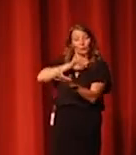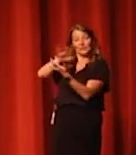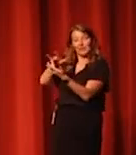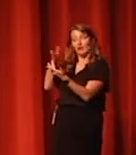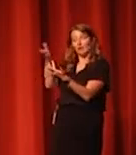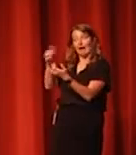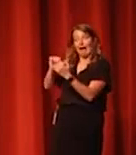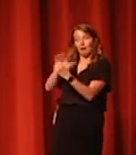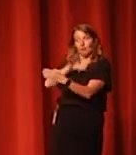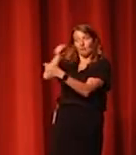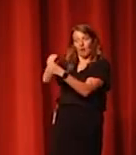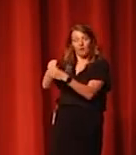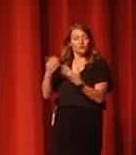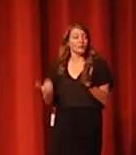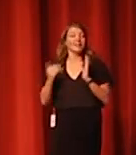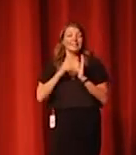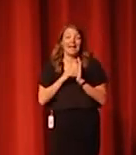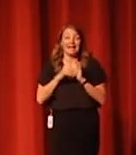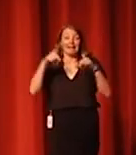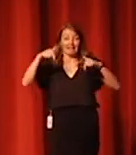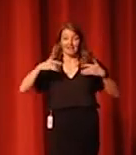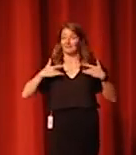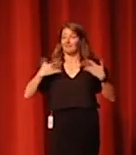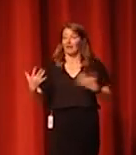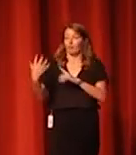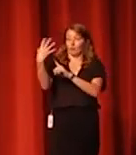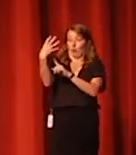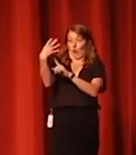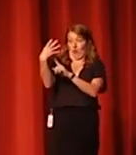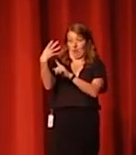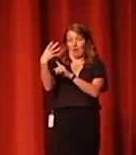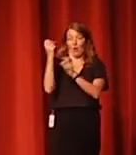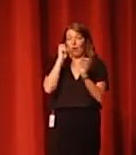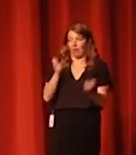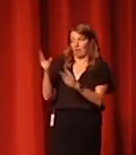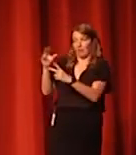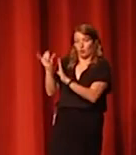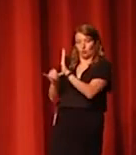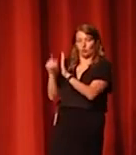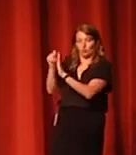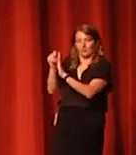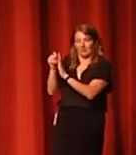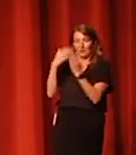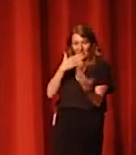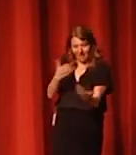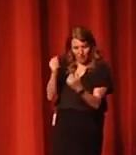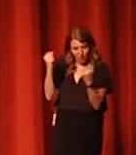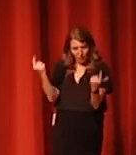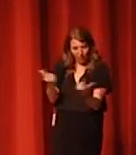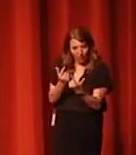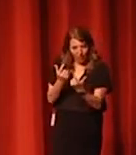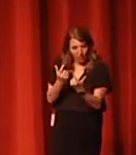this event is recorded and you'll be able to watch it again via YouTube. Thank you all.